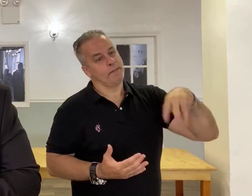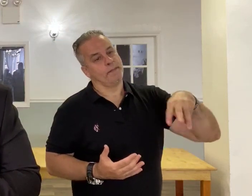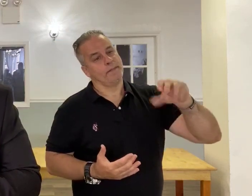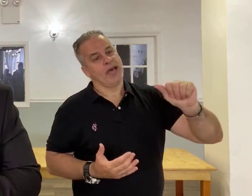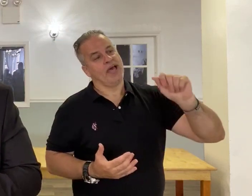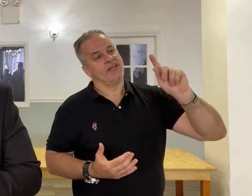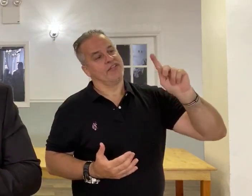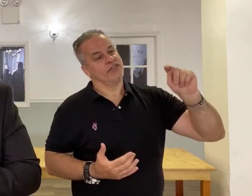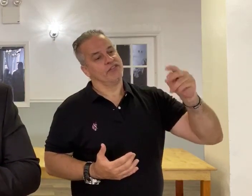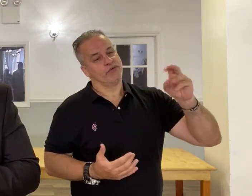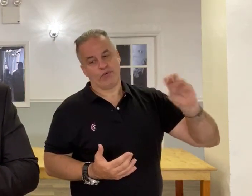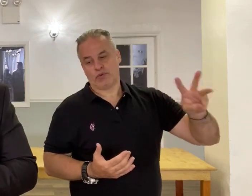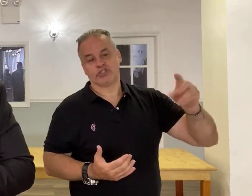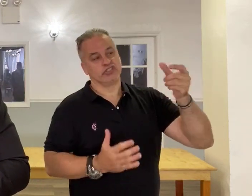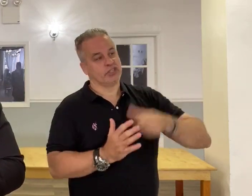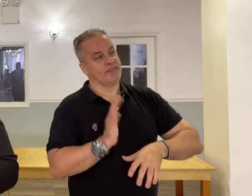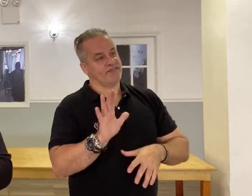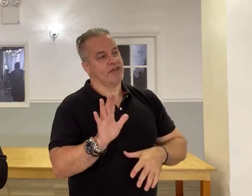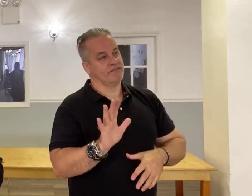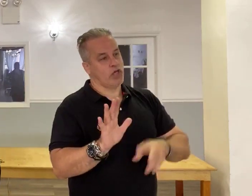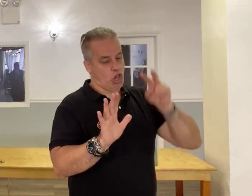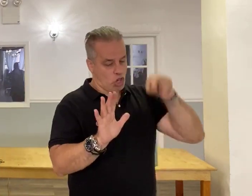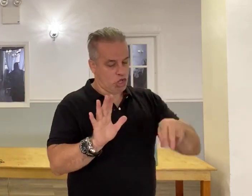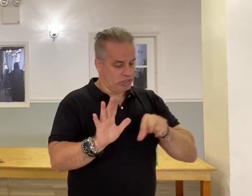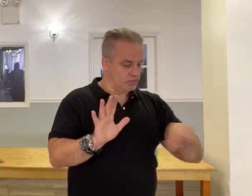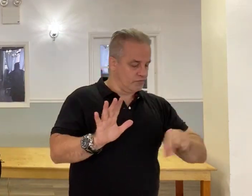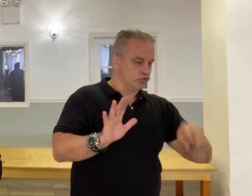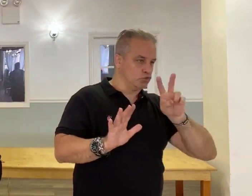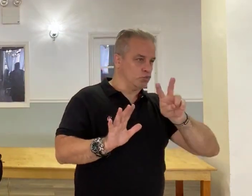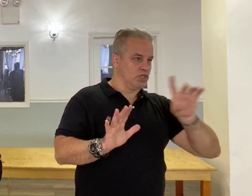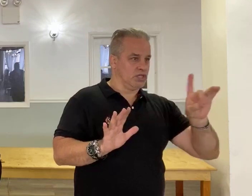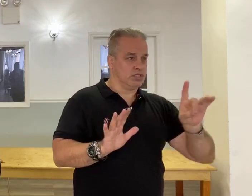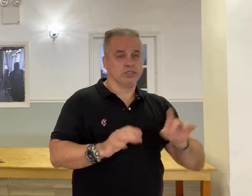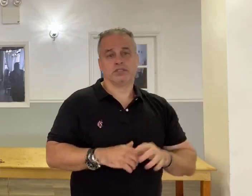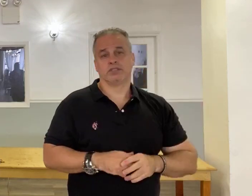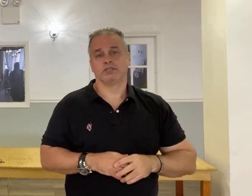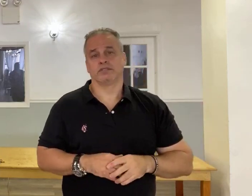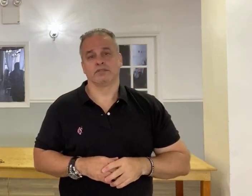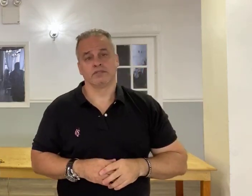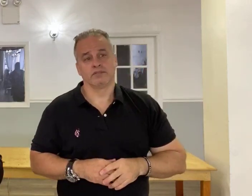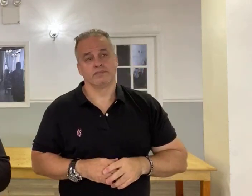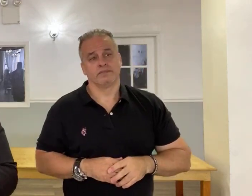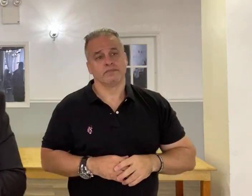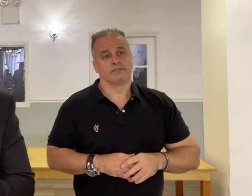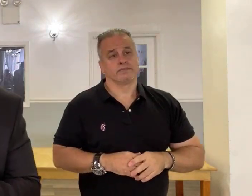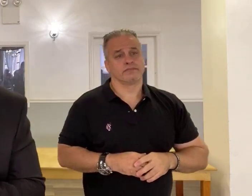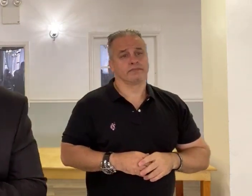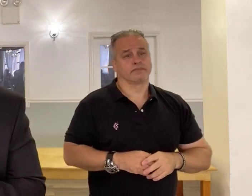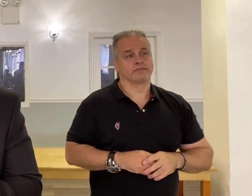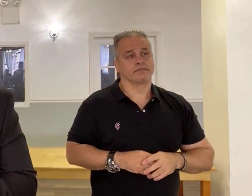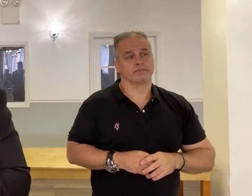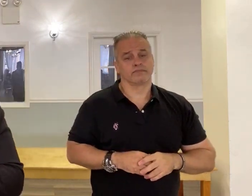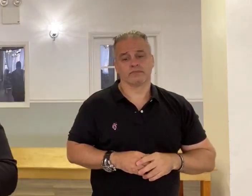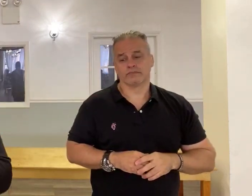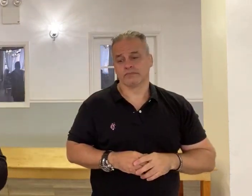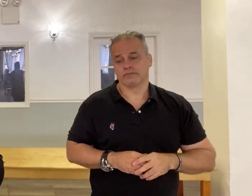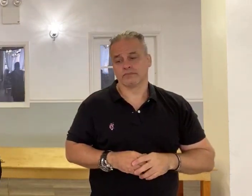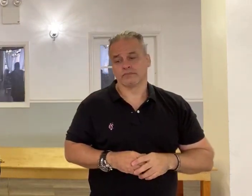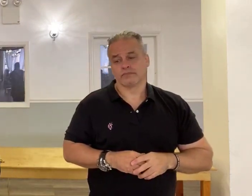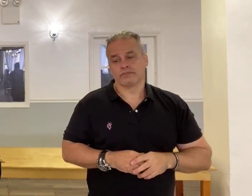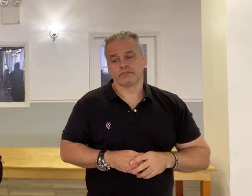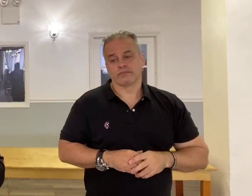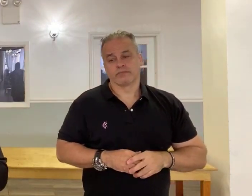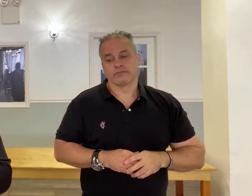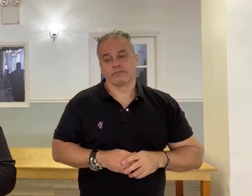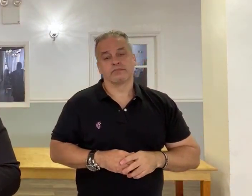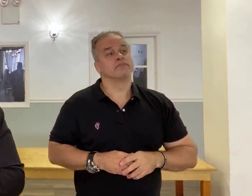at verse number 28. Many of you know this scripture. If you've been reading your Bible a while,